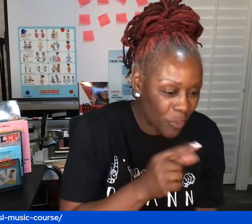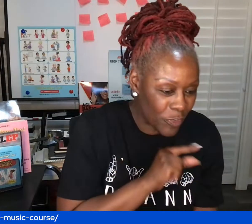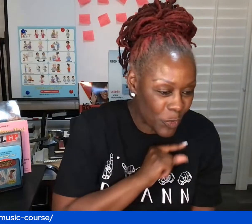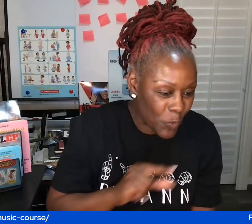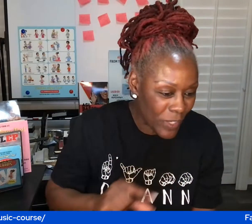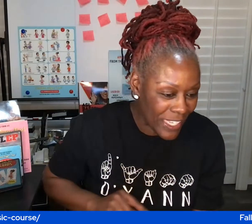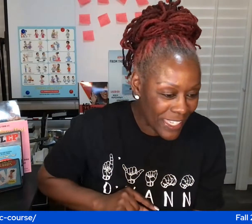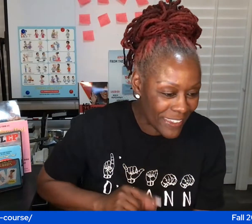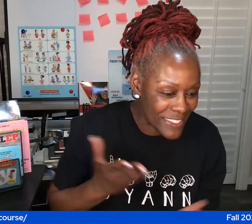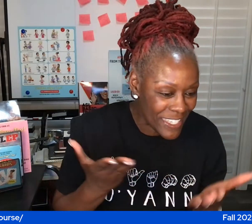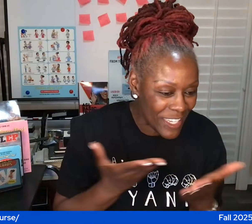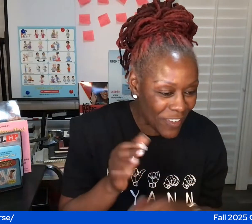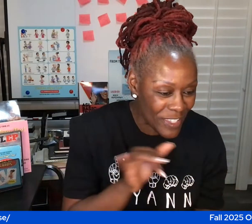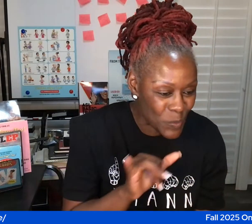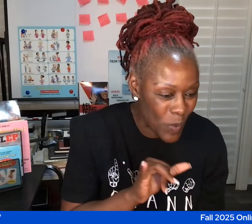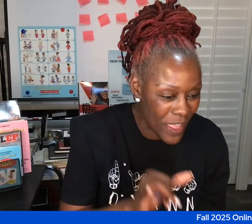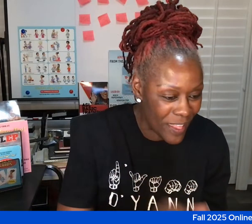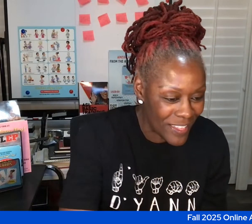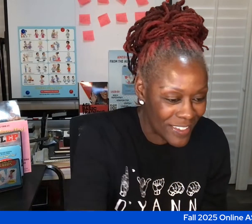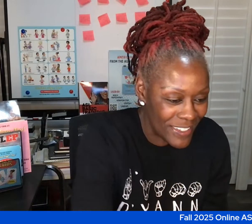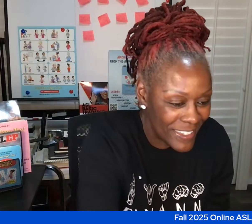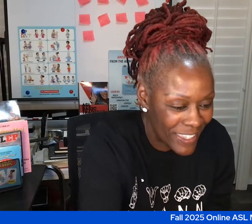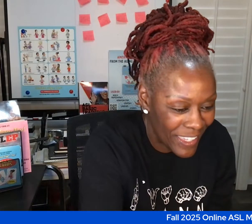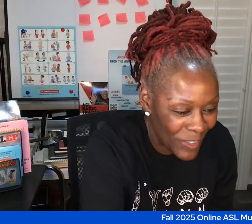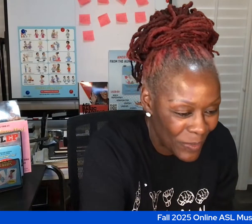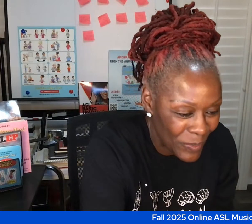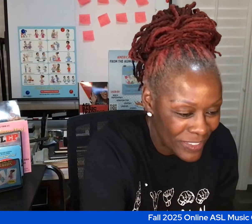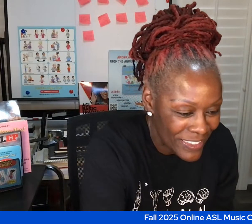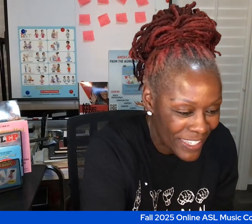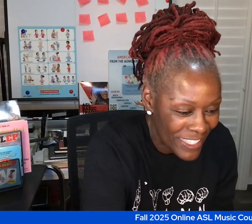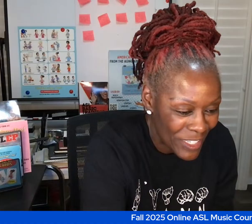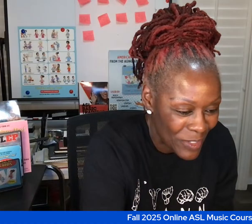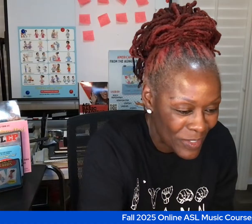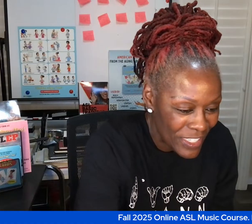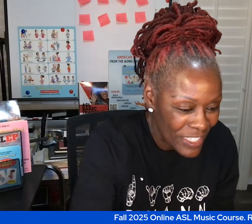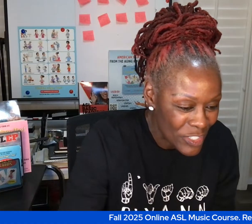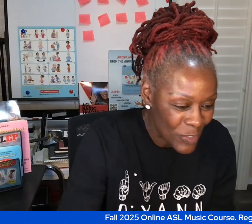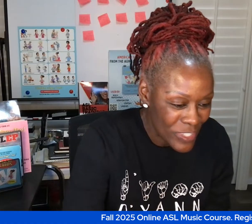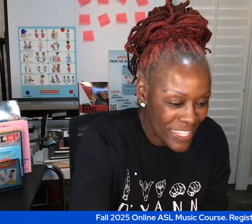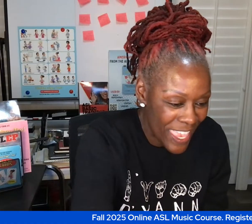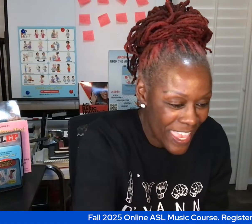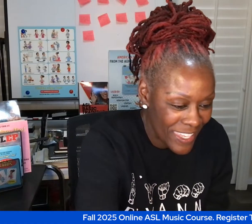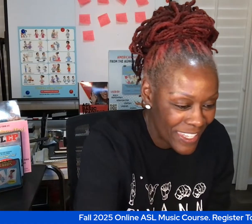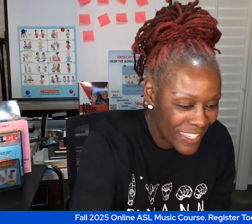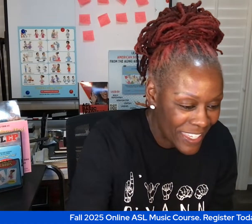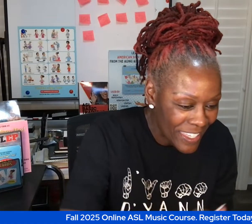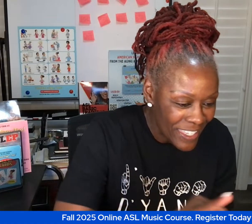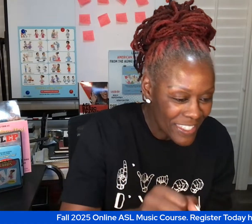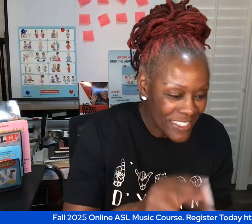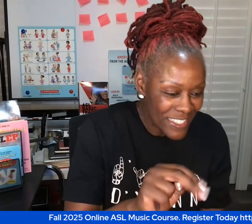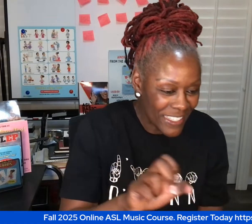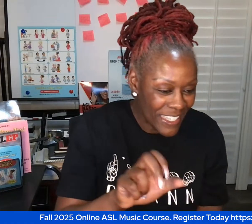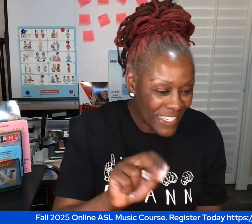beautiful Queen that's here as well. Hello. Thank you. Josette,